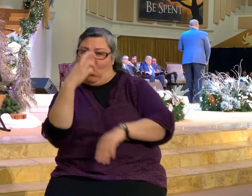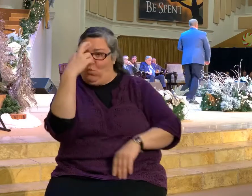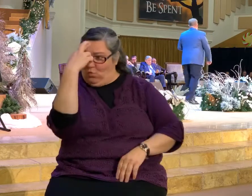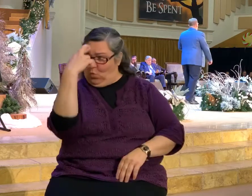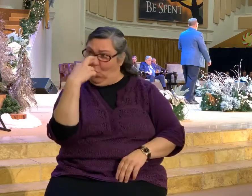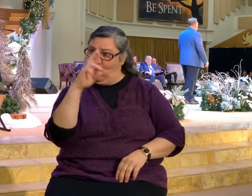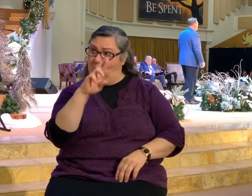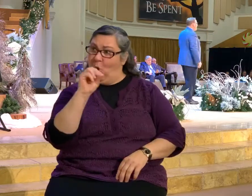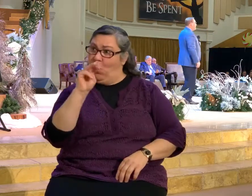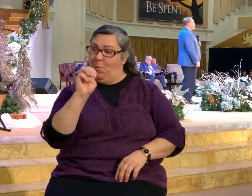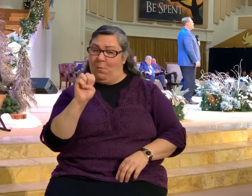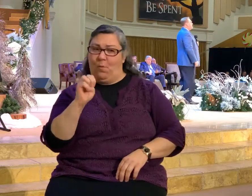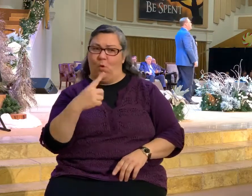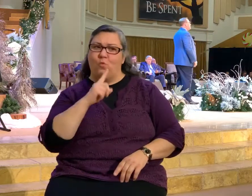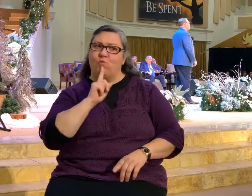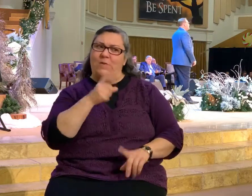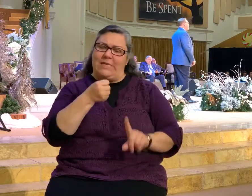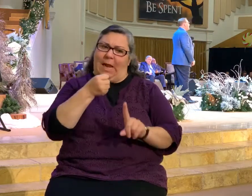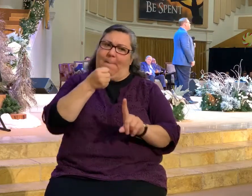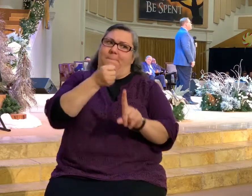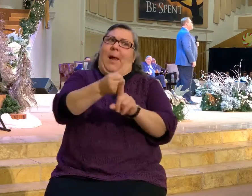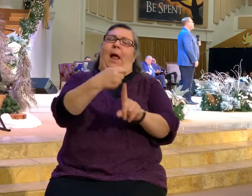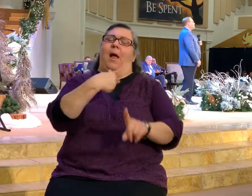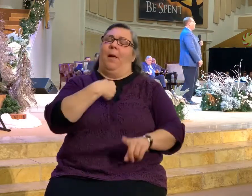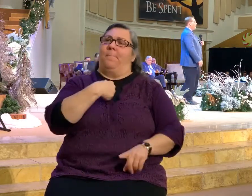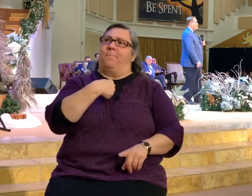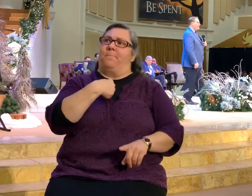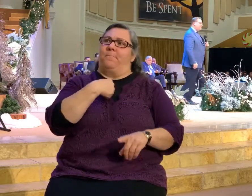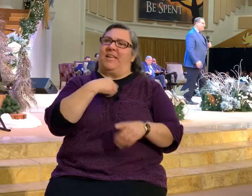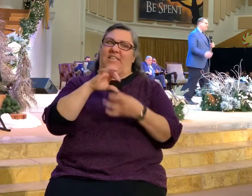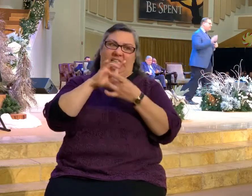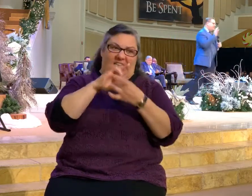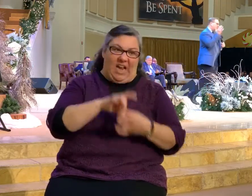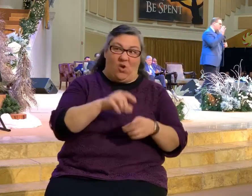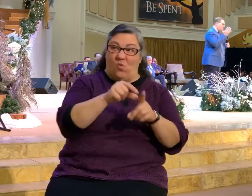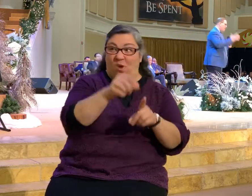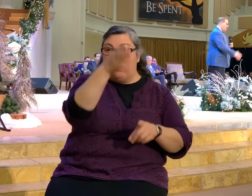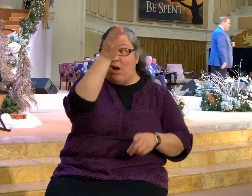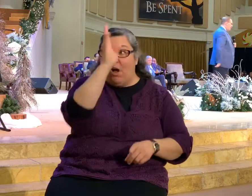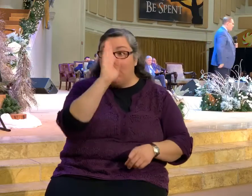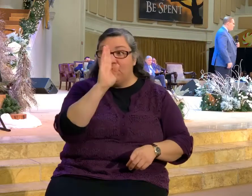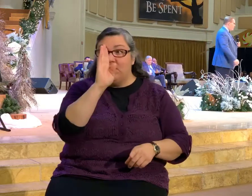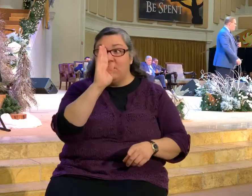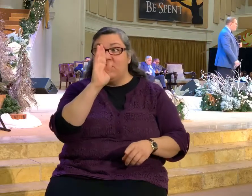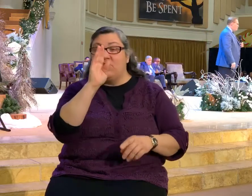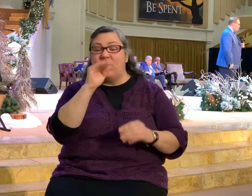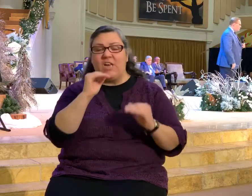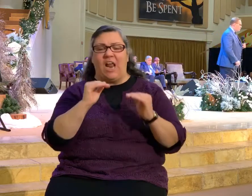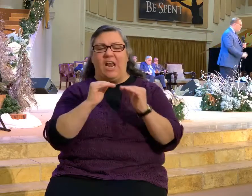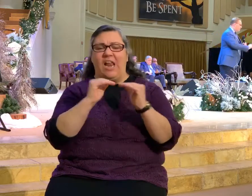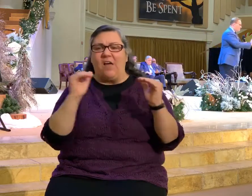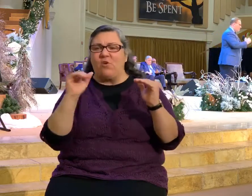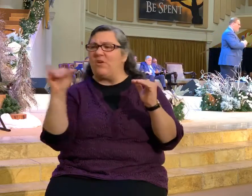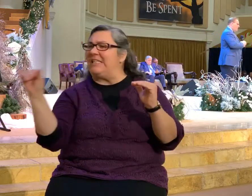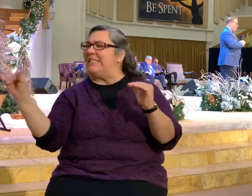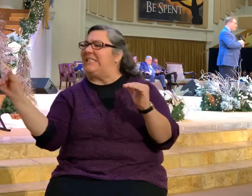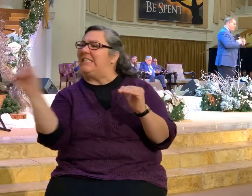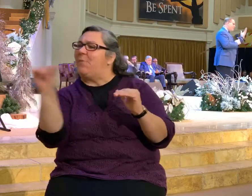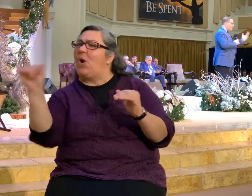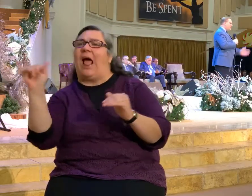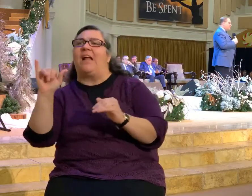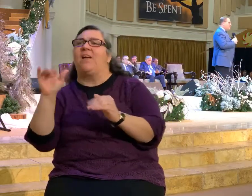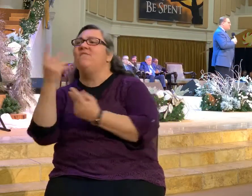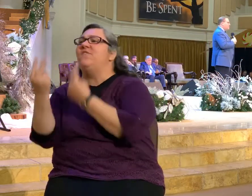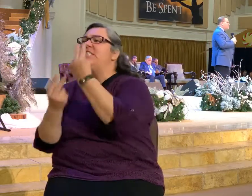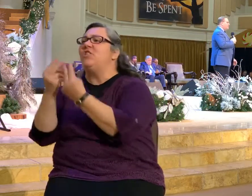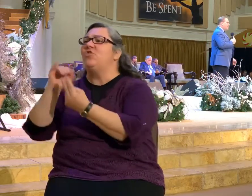me in a way related to the Word of God, maybe even in a level equal to Jerusalem. And